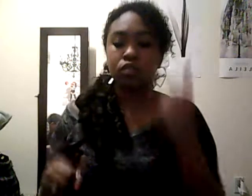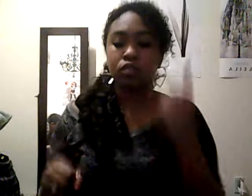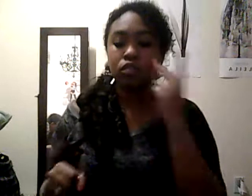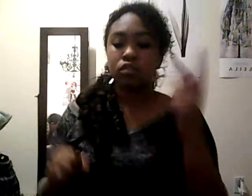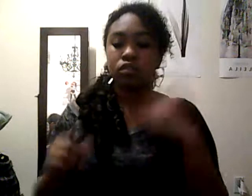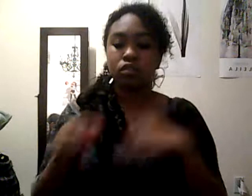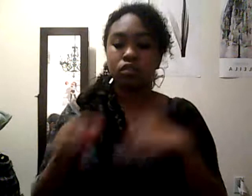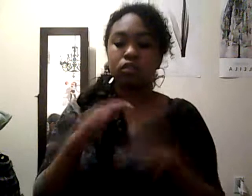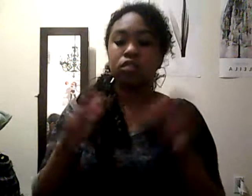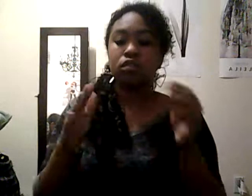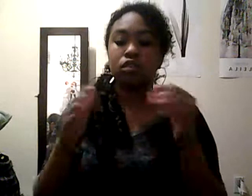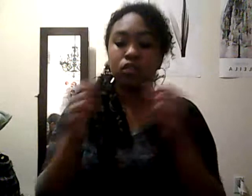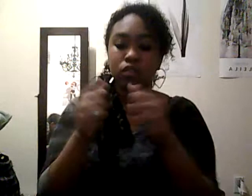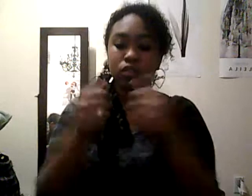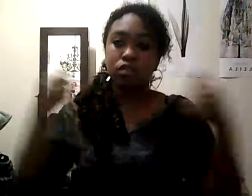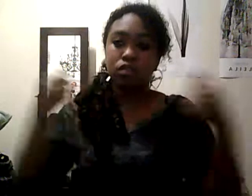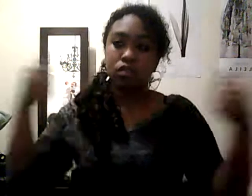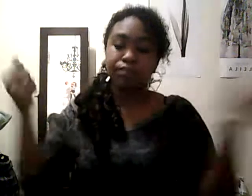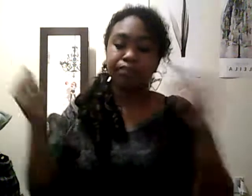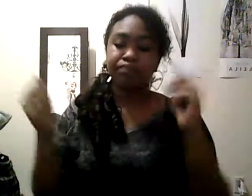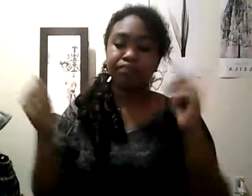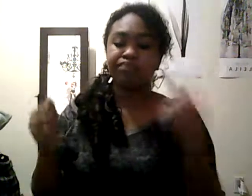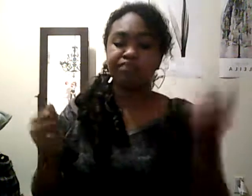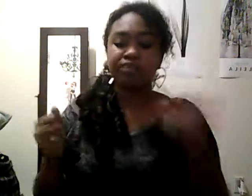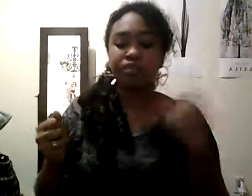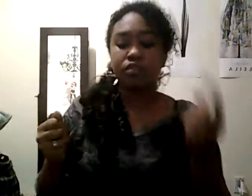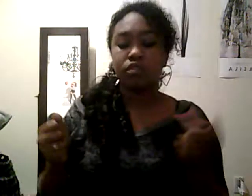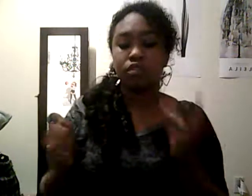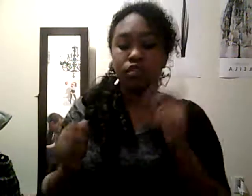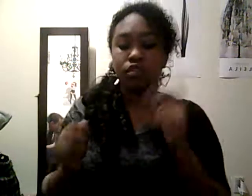Diggum statue, so I guess we don't need this bill anymore.